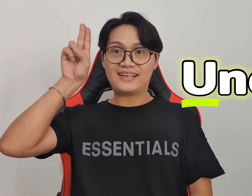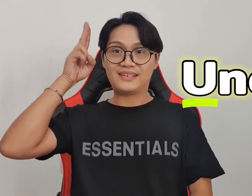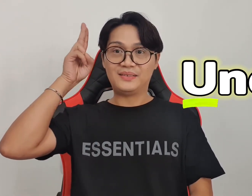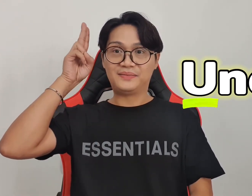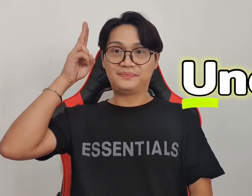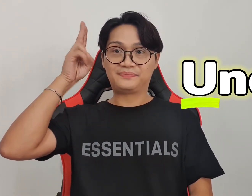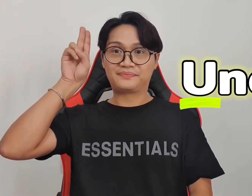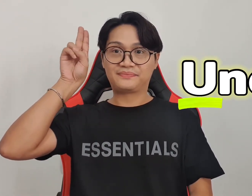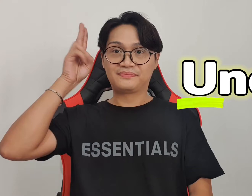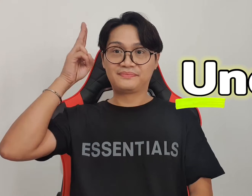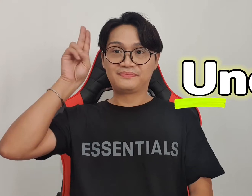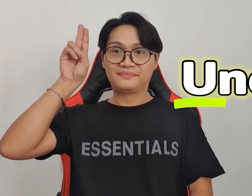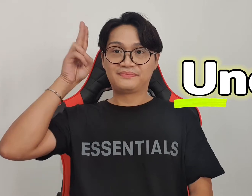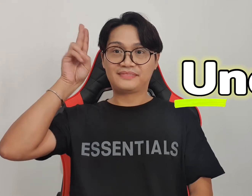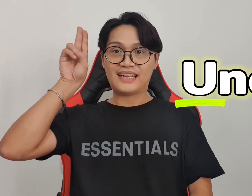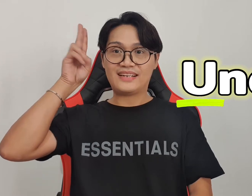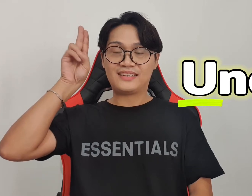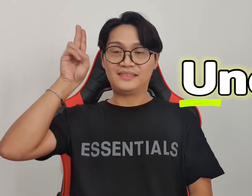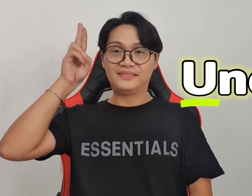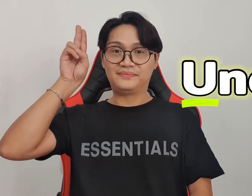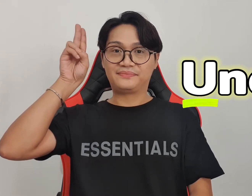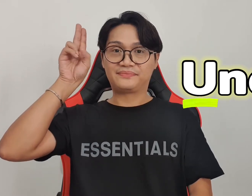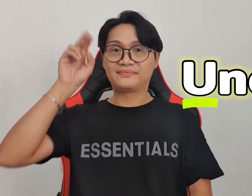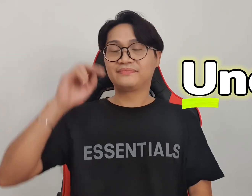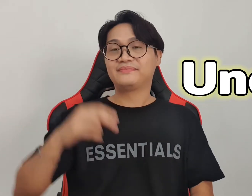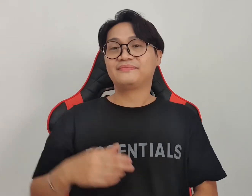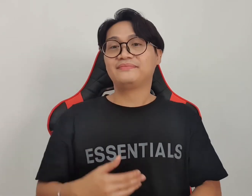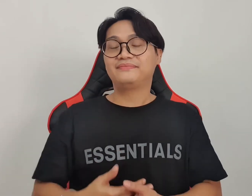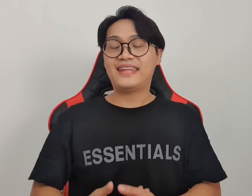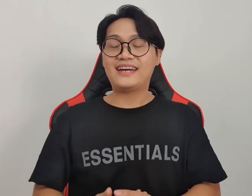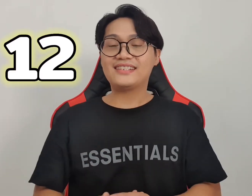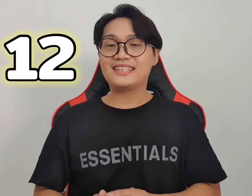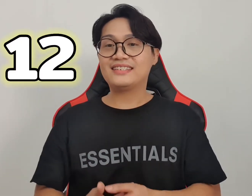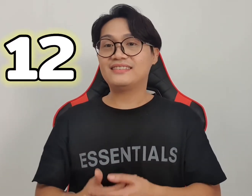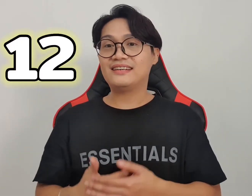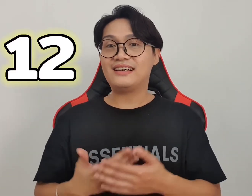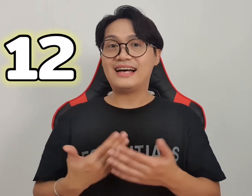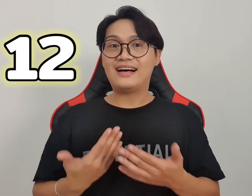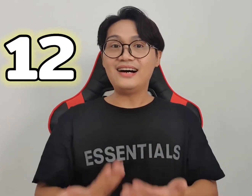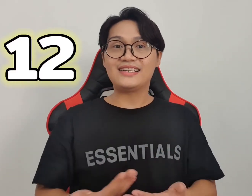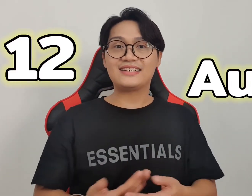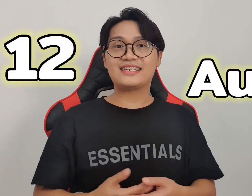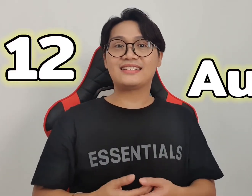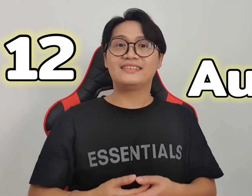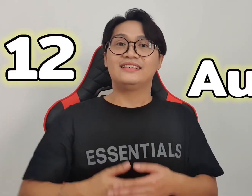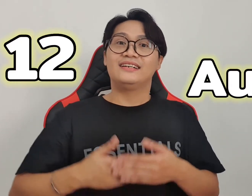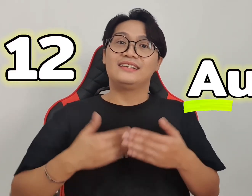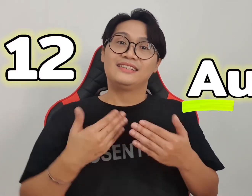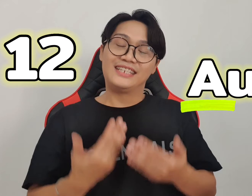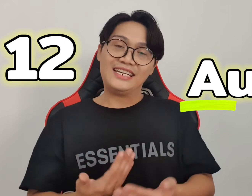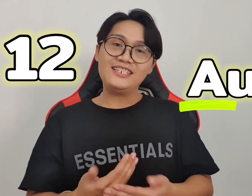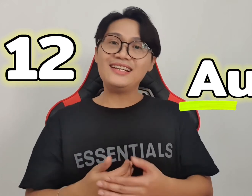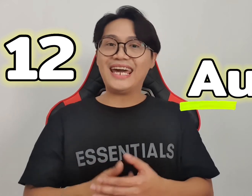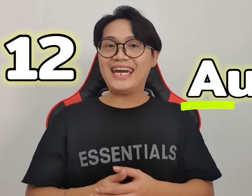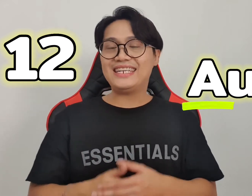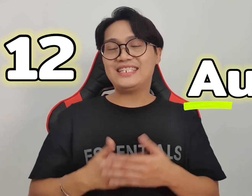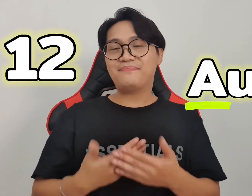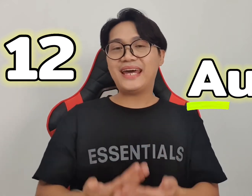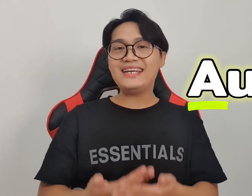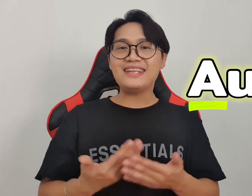Uncle. Uncle. Next, aunt. The initial A is placed